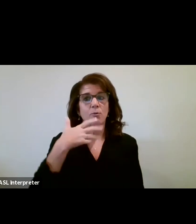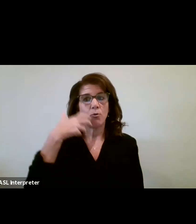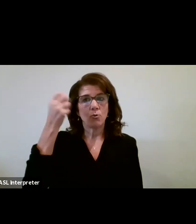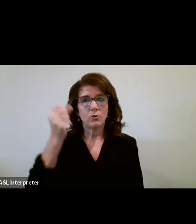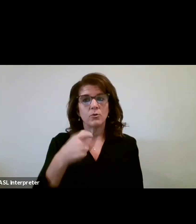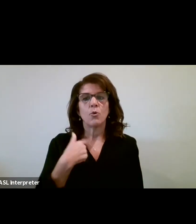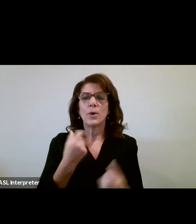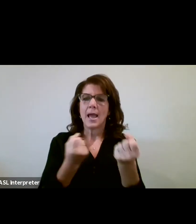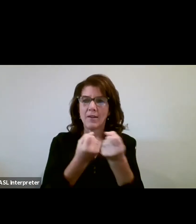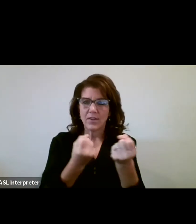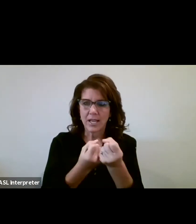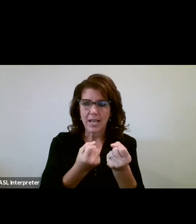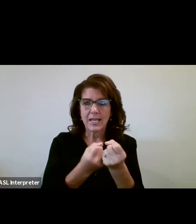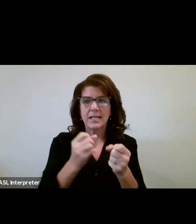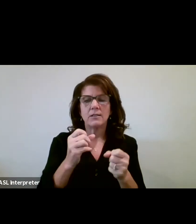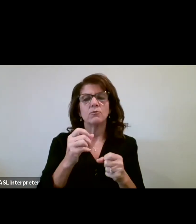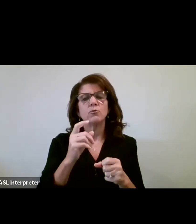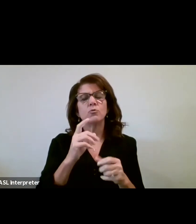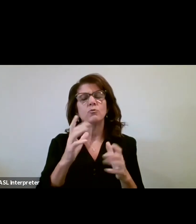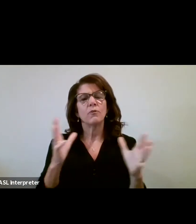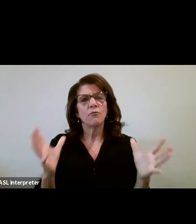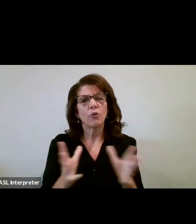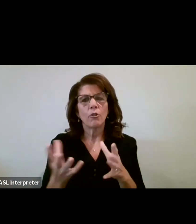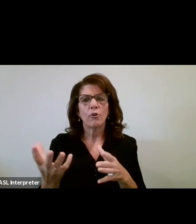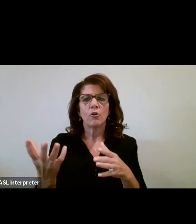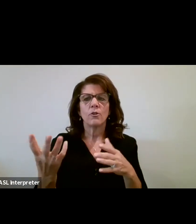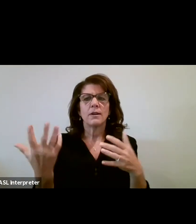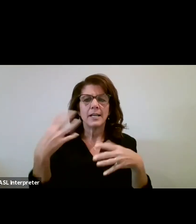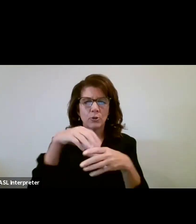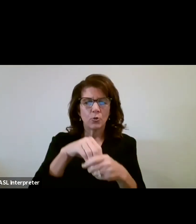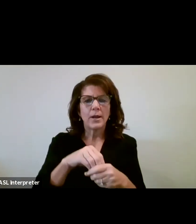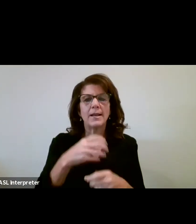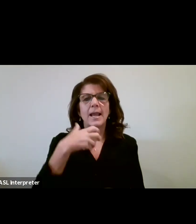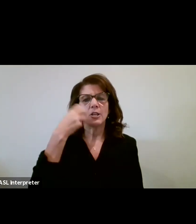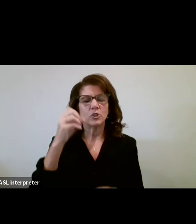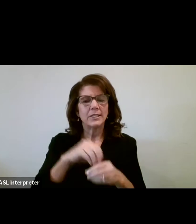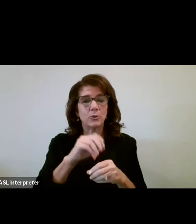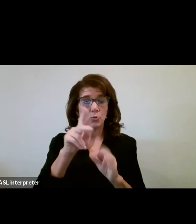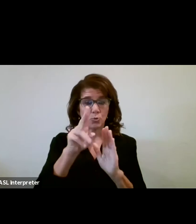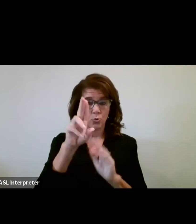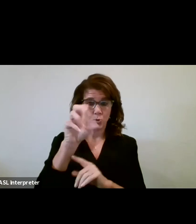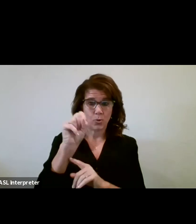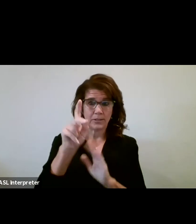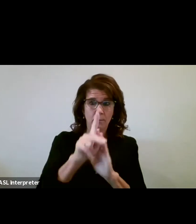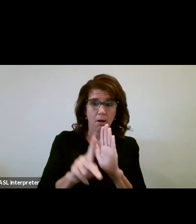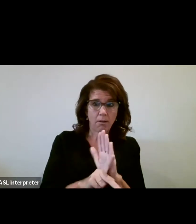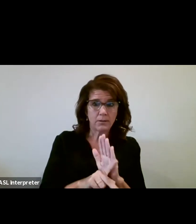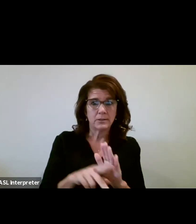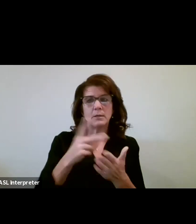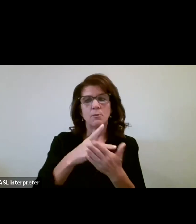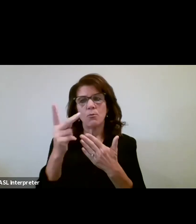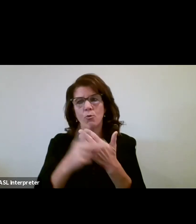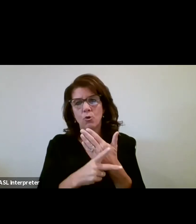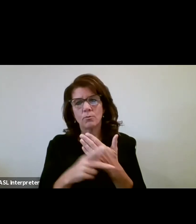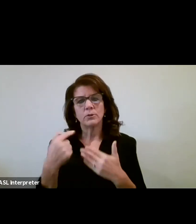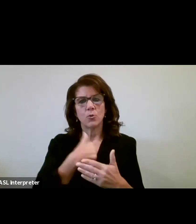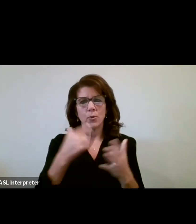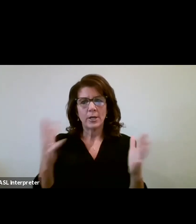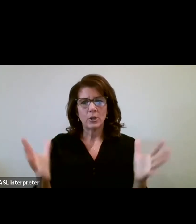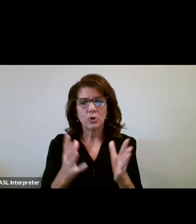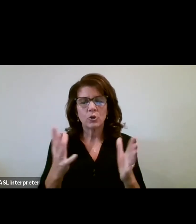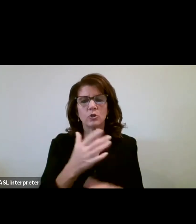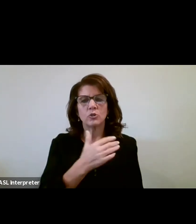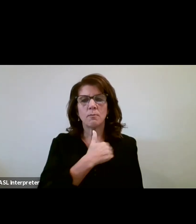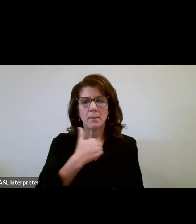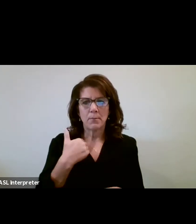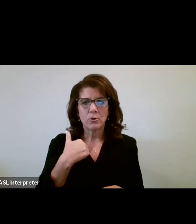UN community to further integrate aging into UN policies, programs, and we encourage member